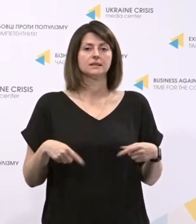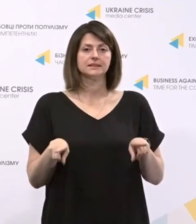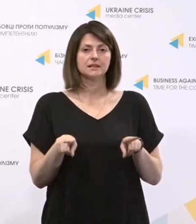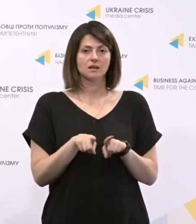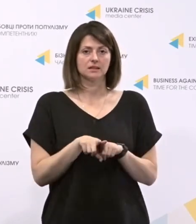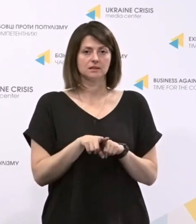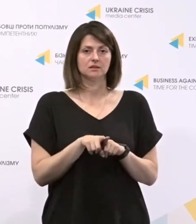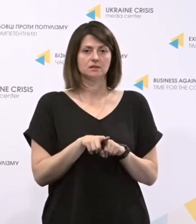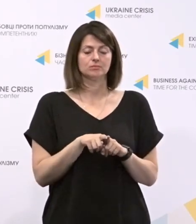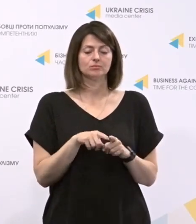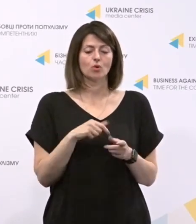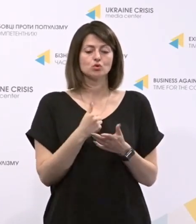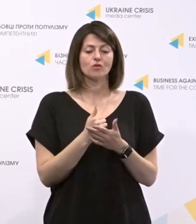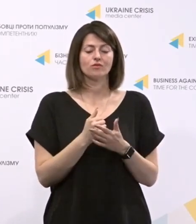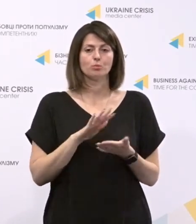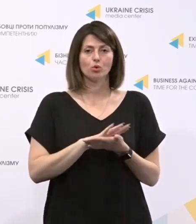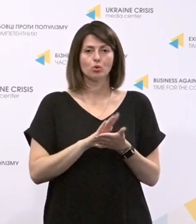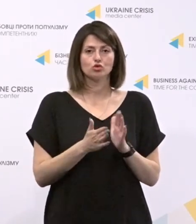and expression,